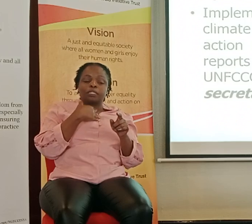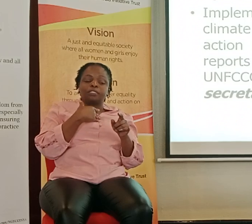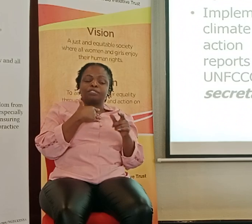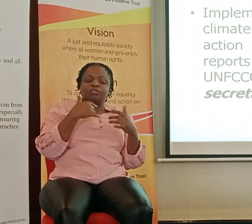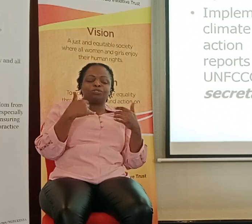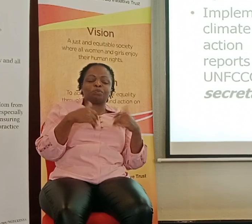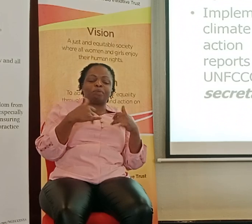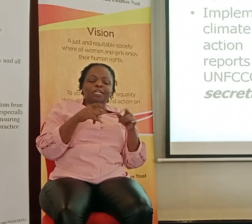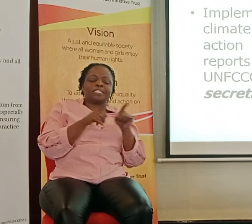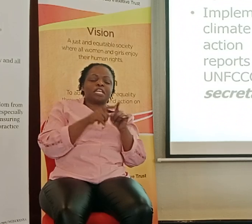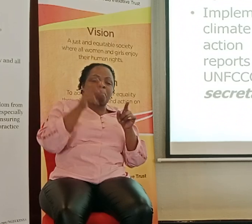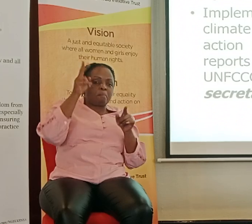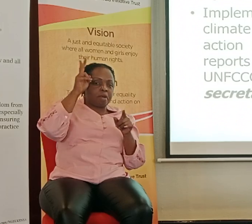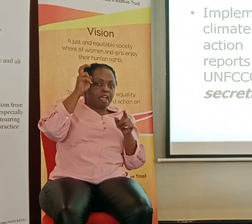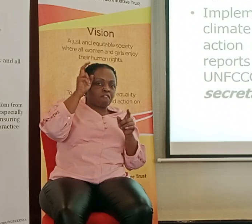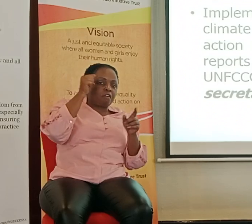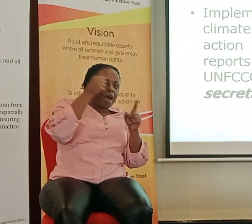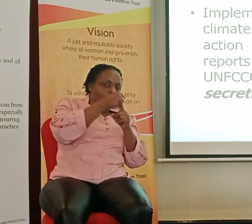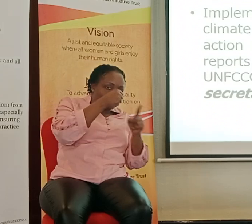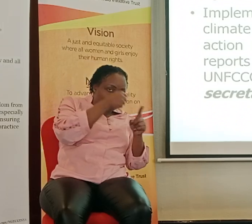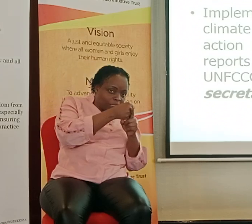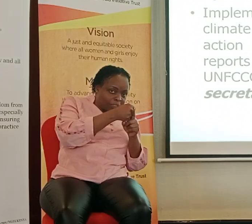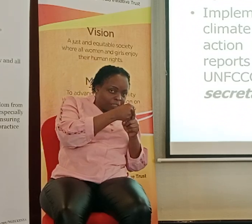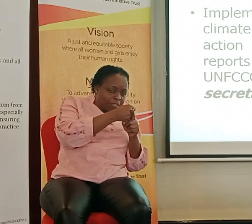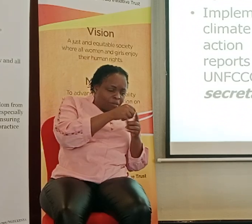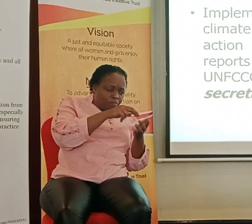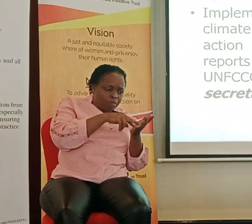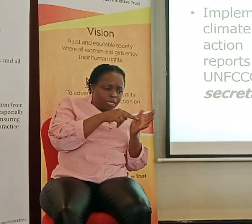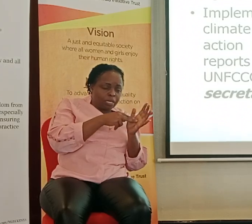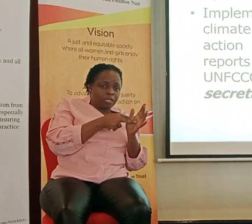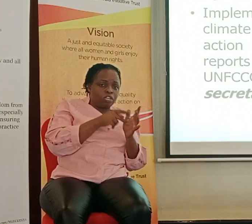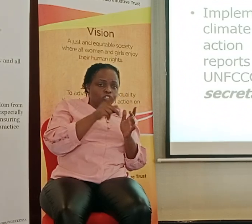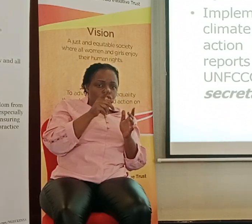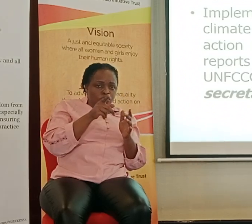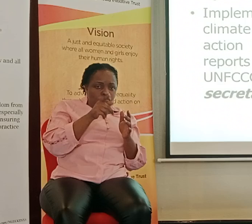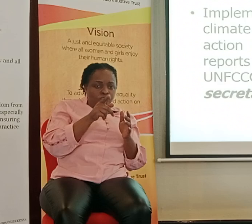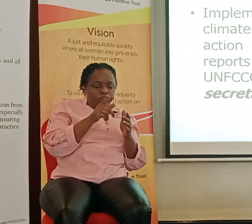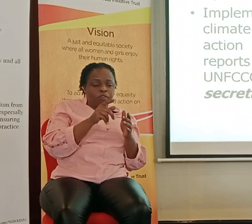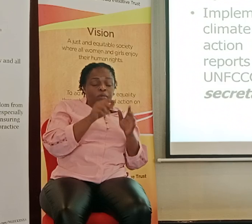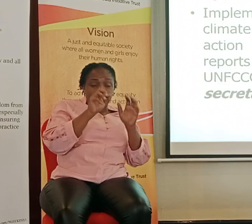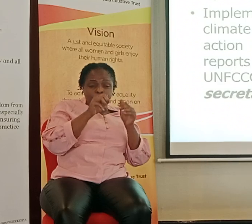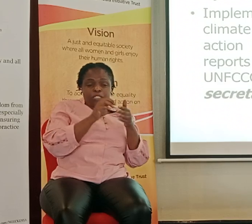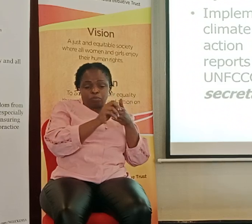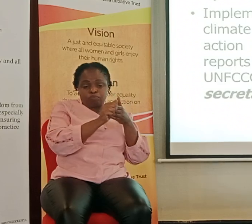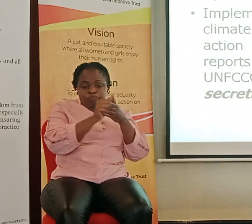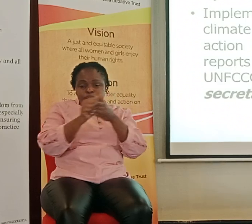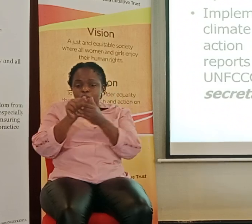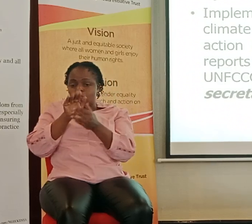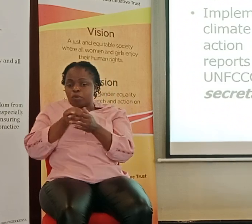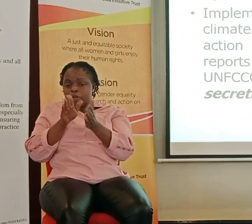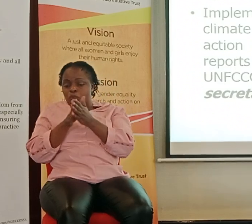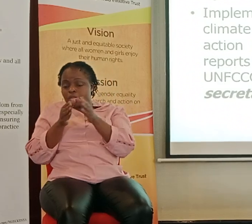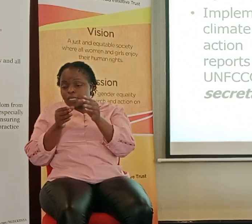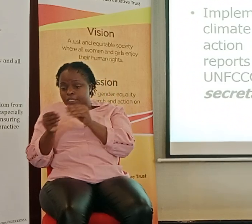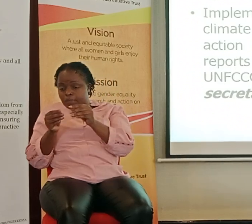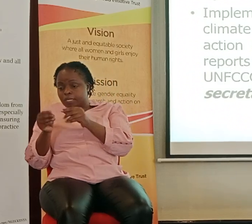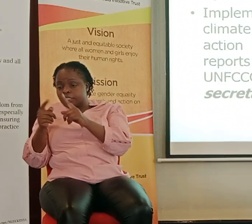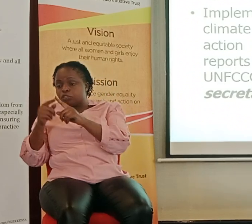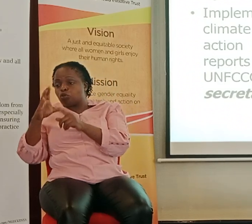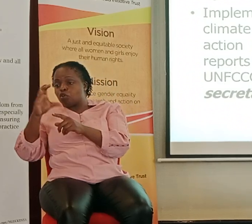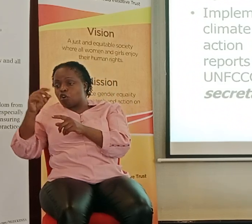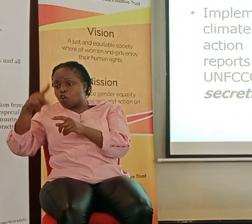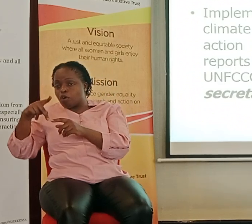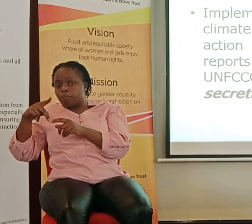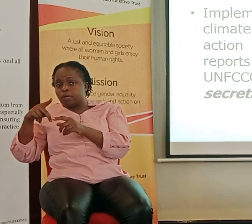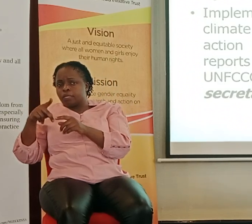advocate. The fact that we take women with disabilities to court, like for instance, today